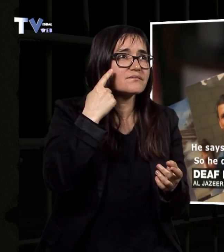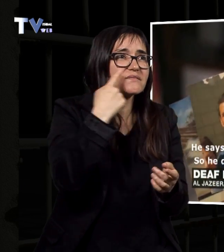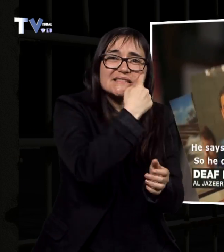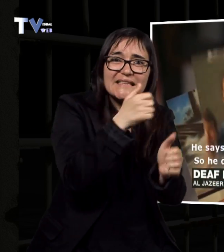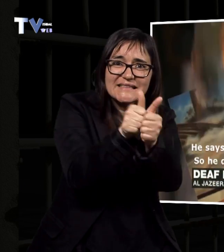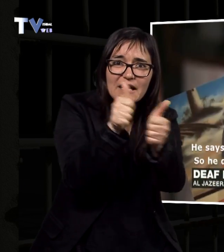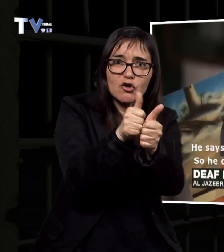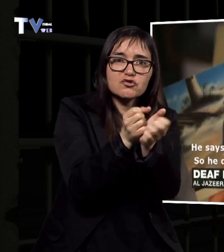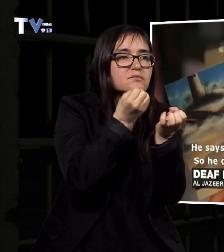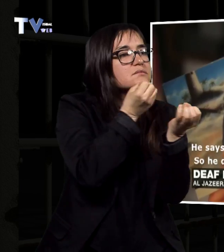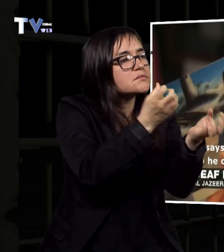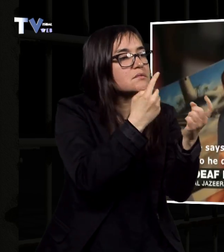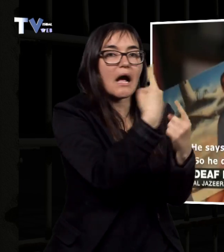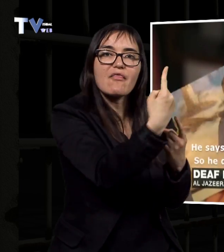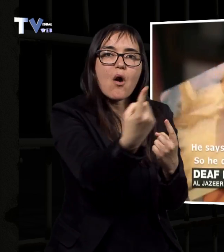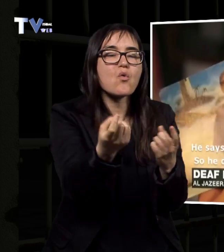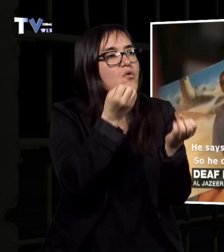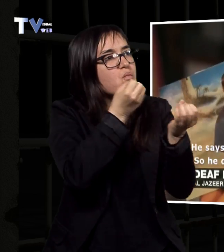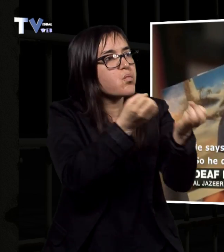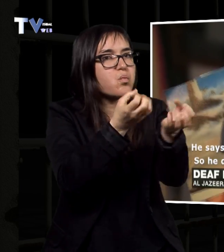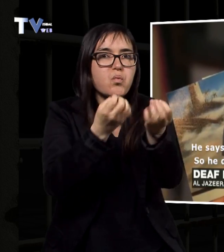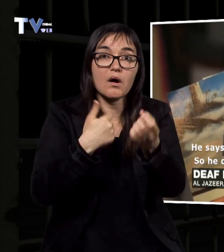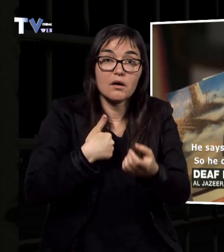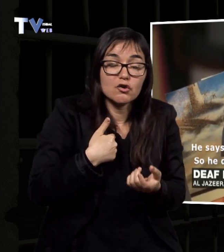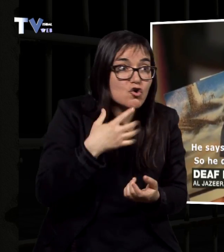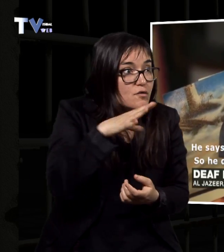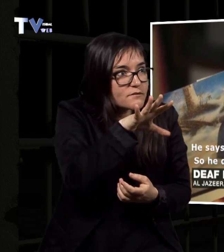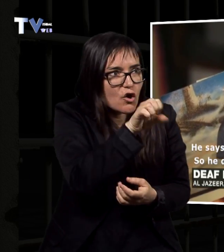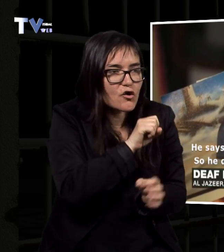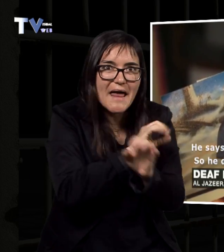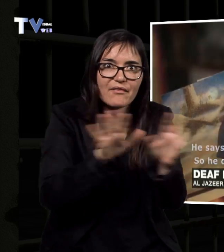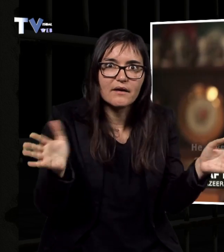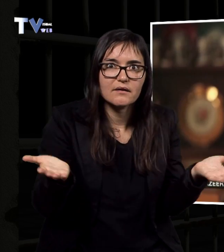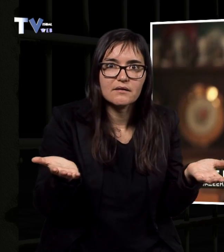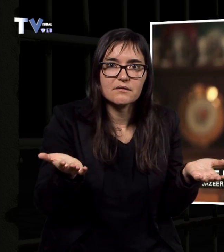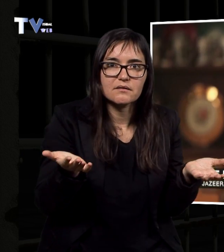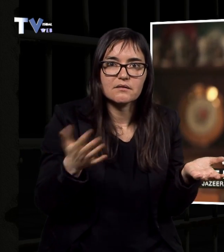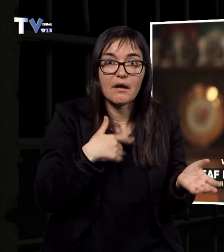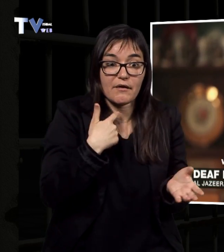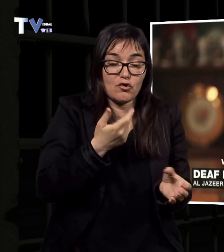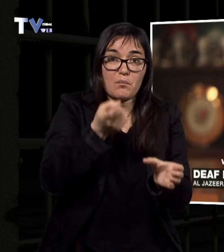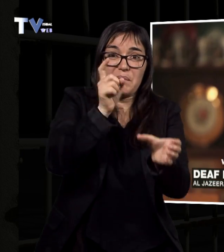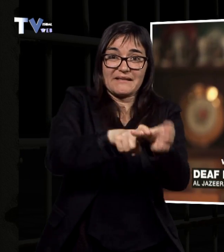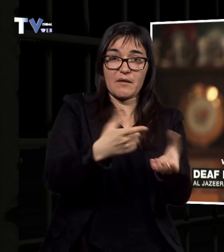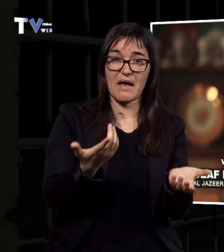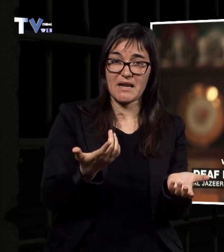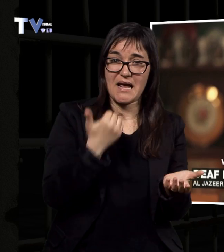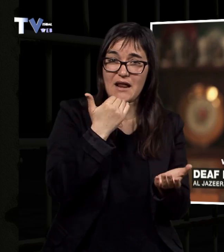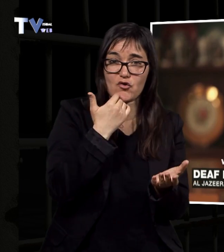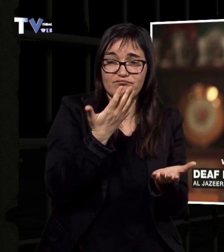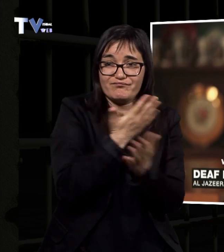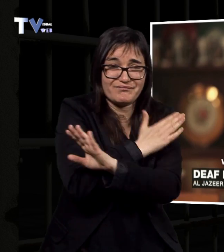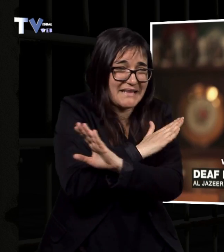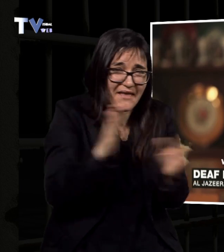didn't hear them say anything. So he did not hear any witness testimony. An interpreter most